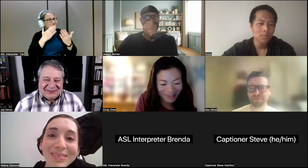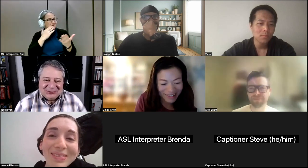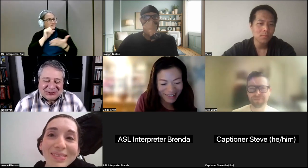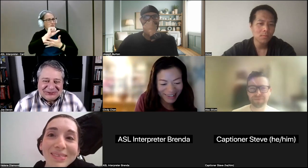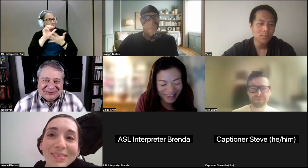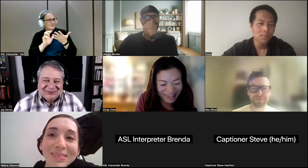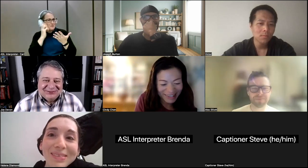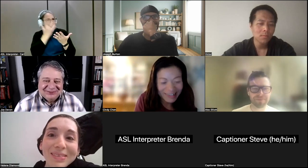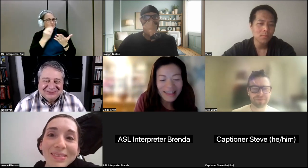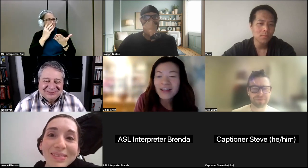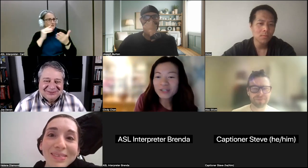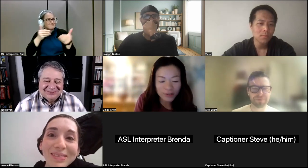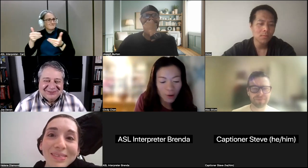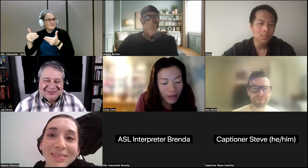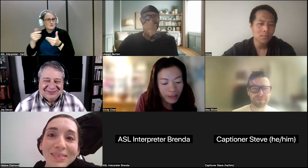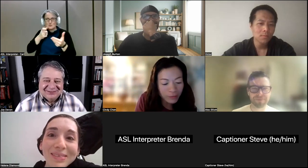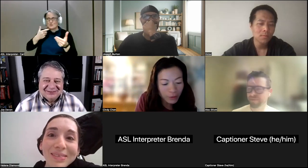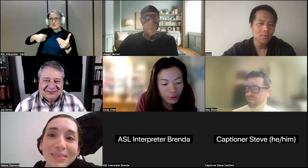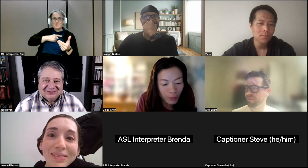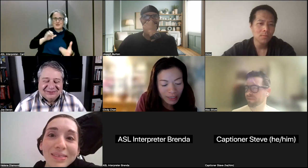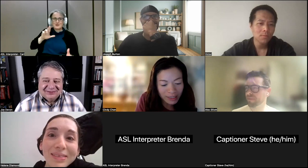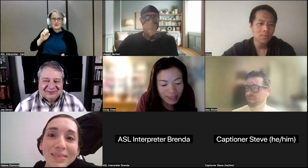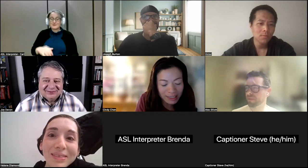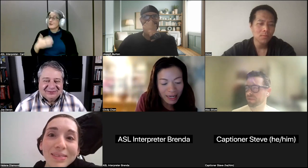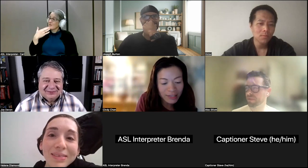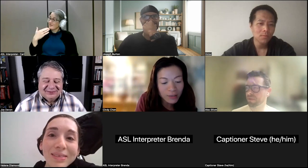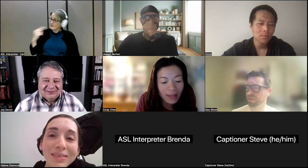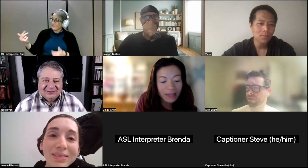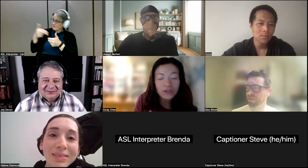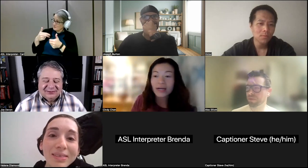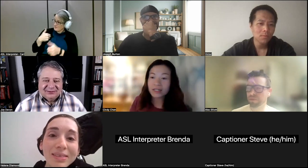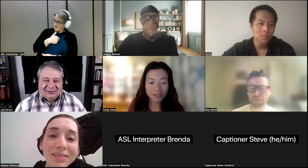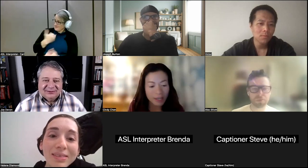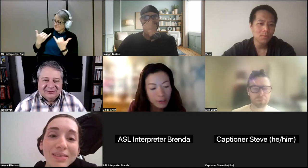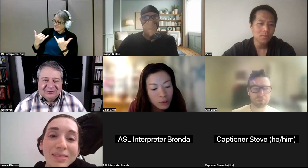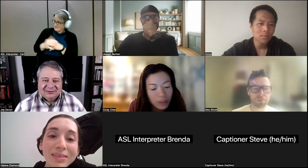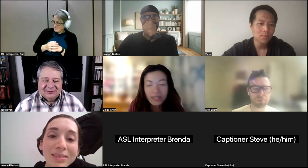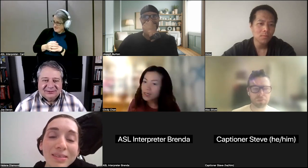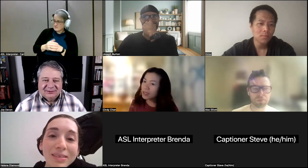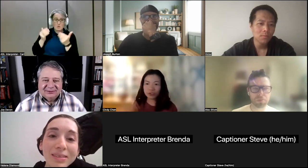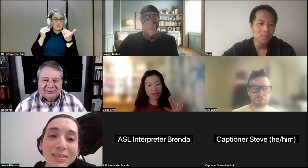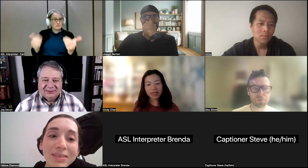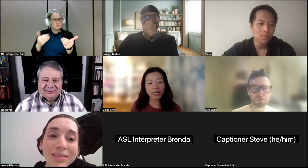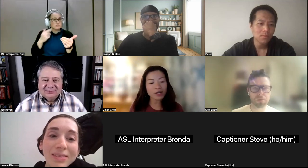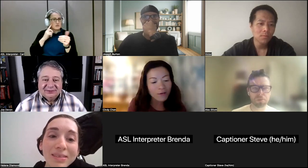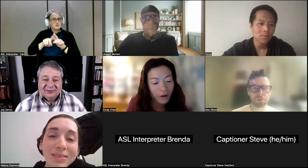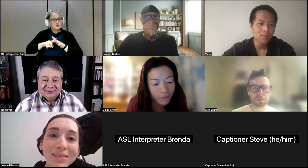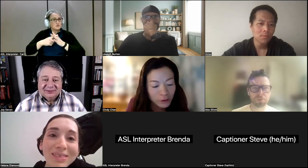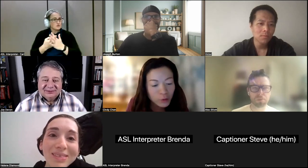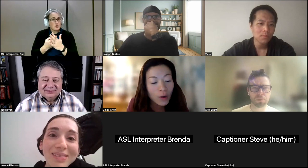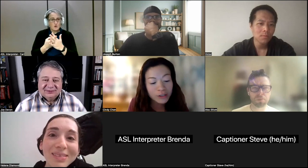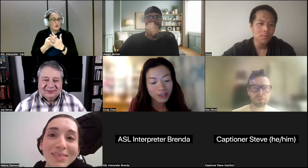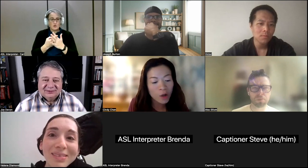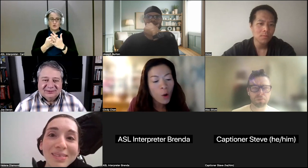nice intros. Thank you so much for joining us today. So I like to kind of just get started and just kind of kick off our